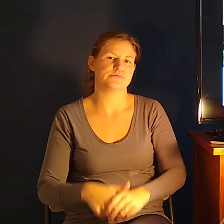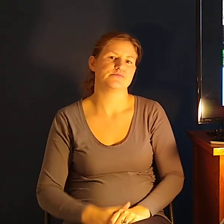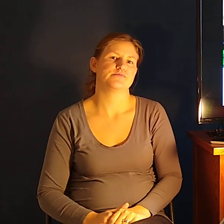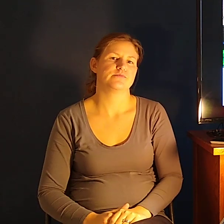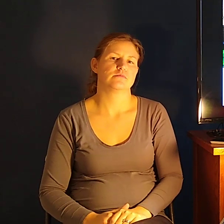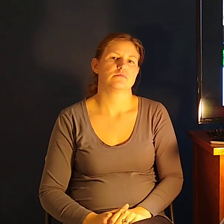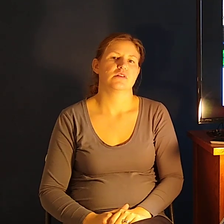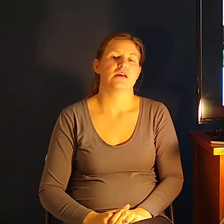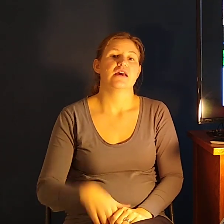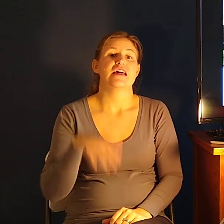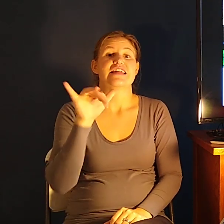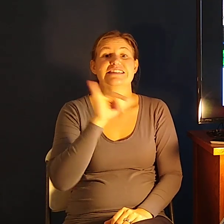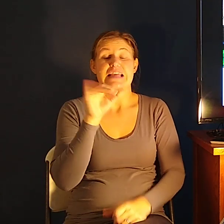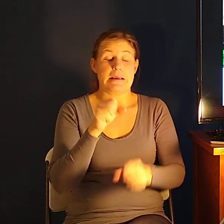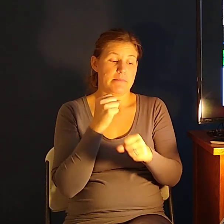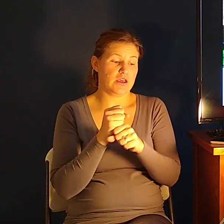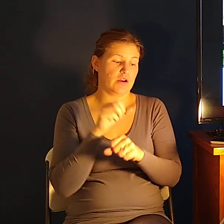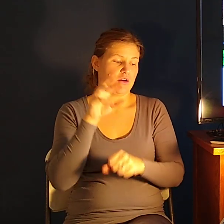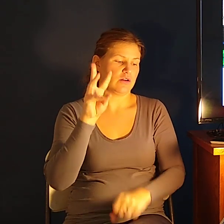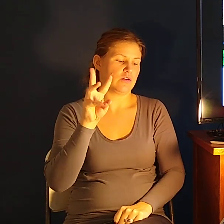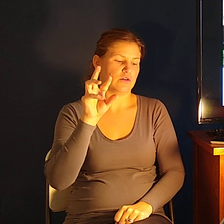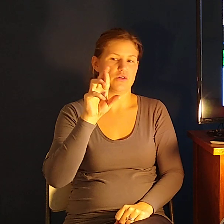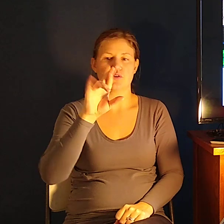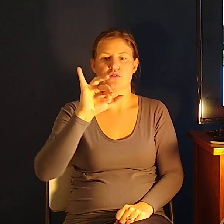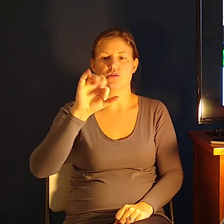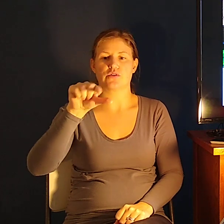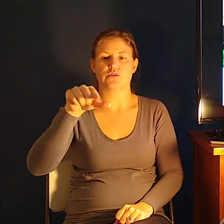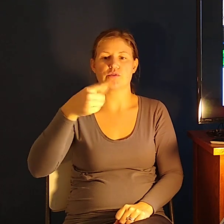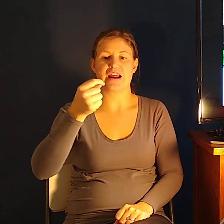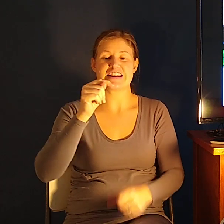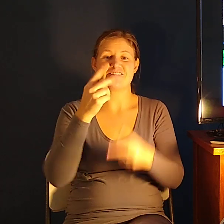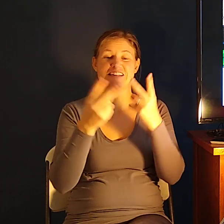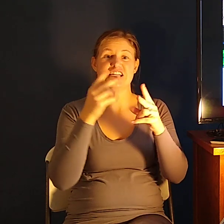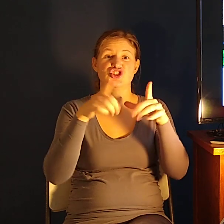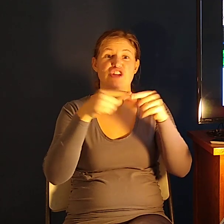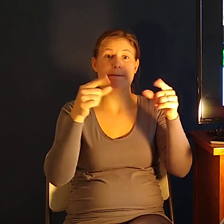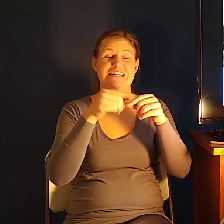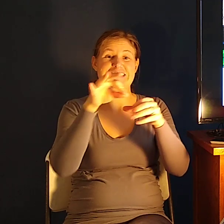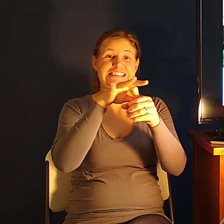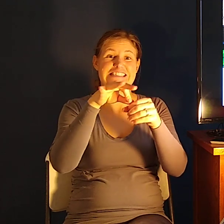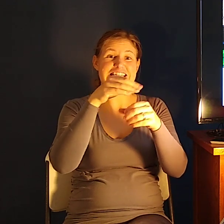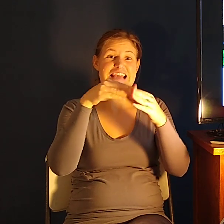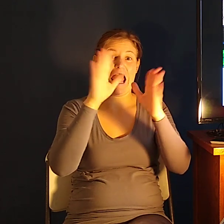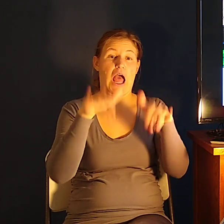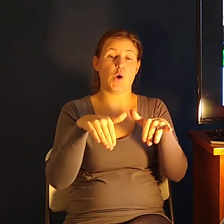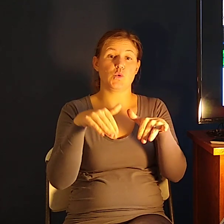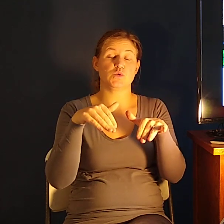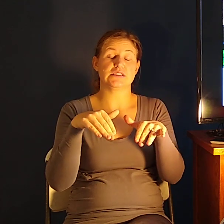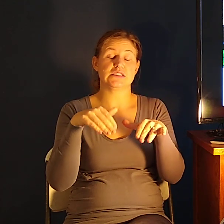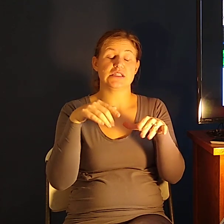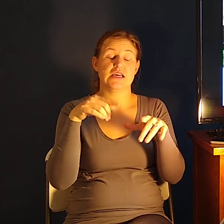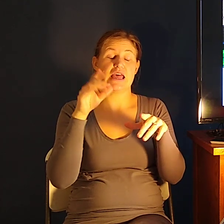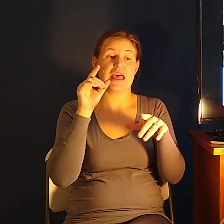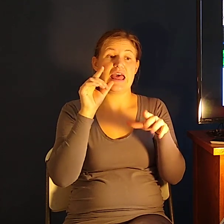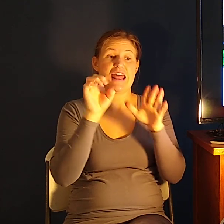That same year, Wright visited a Japanese tea house at an exposition in Chicago, and this really had